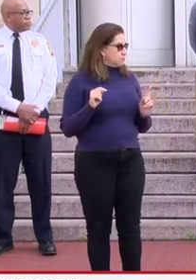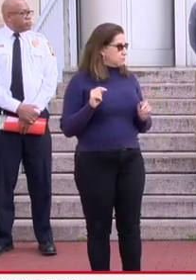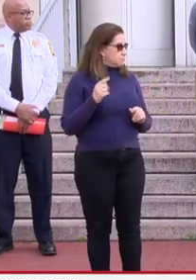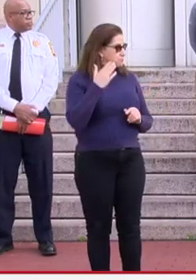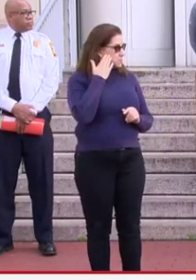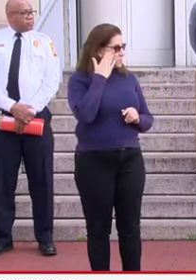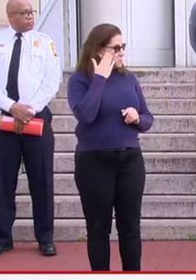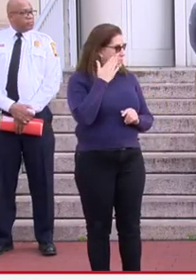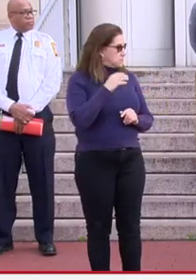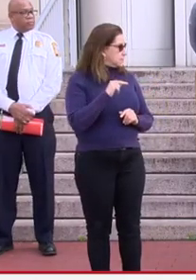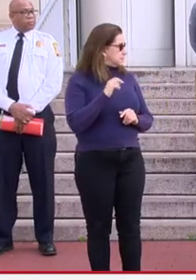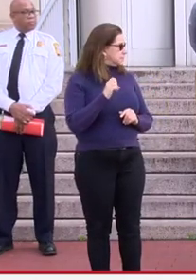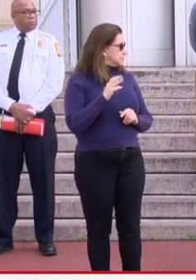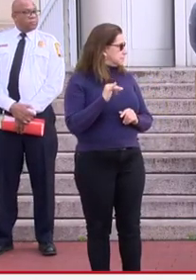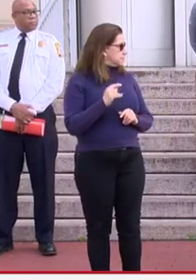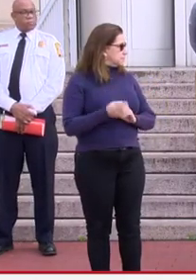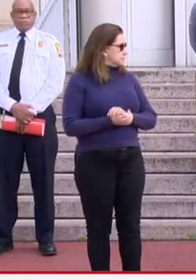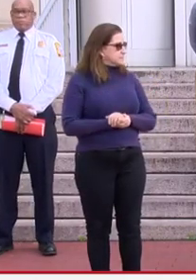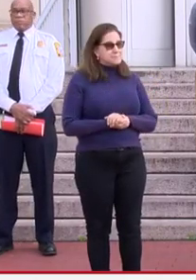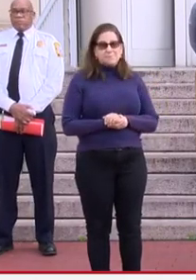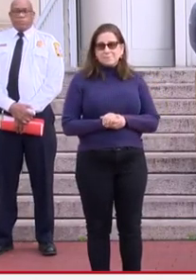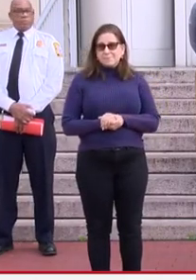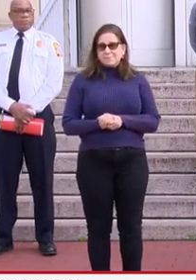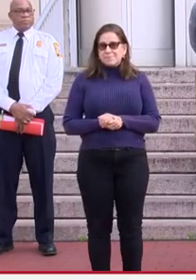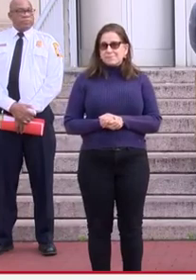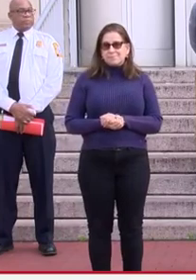going to discuss. Right. Okay.